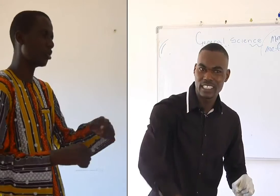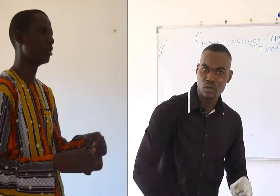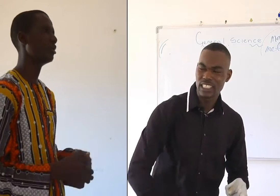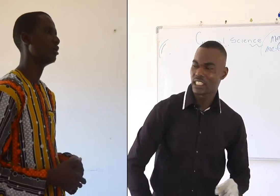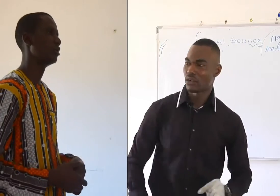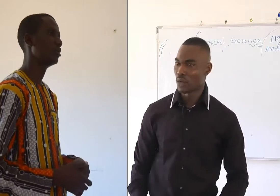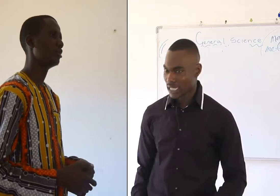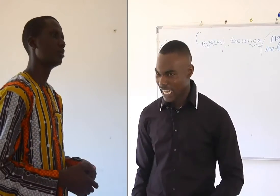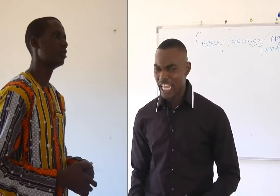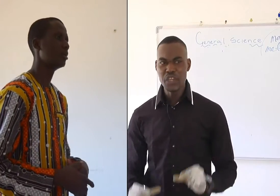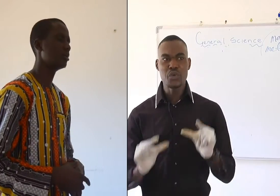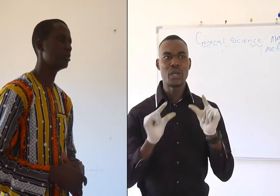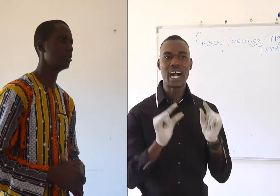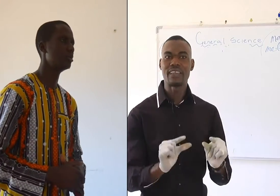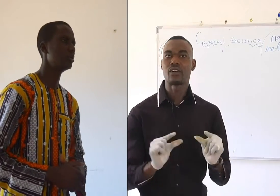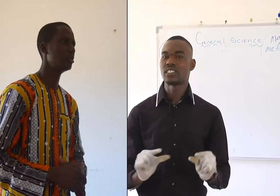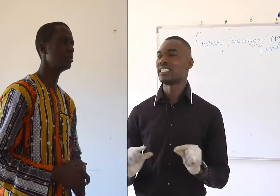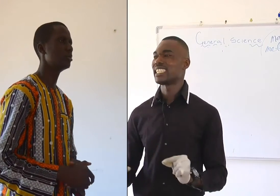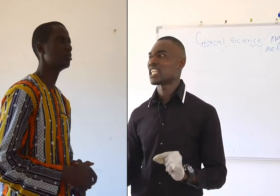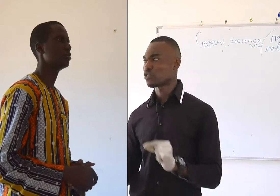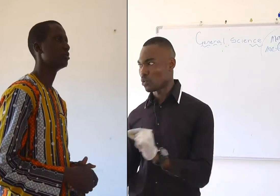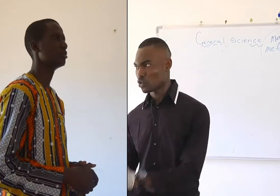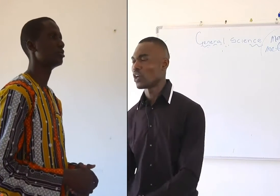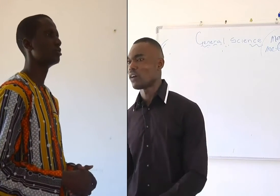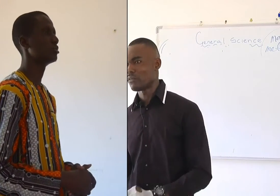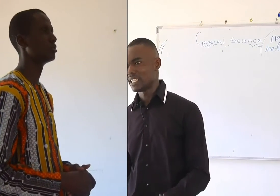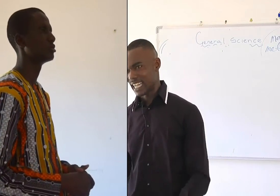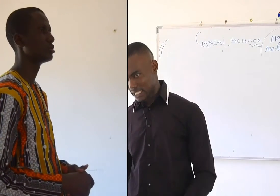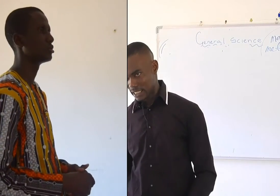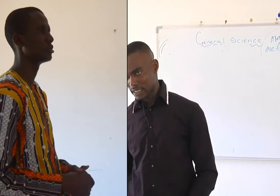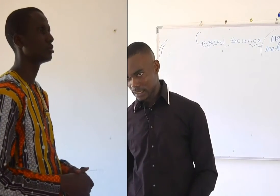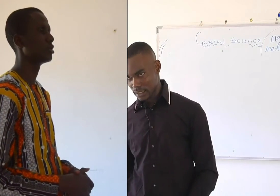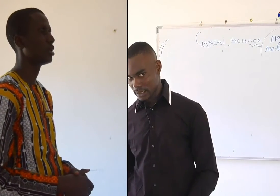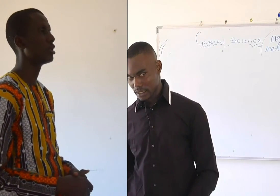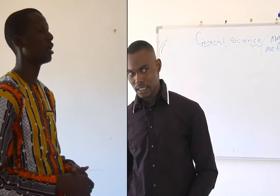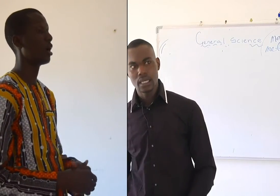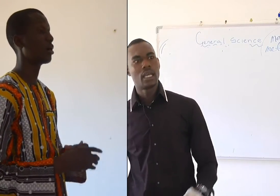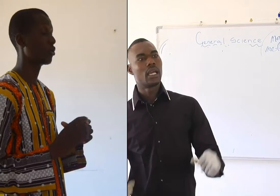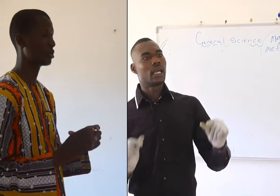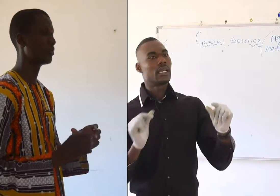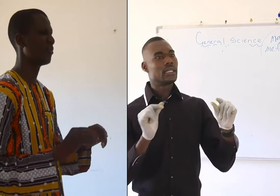small quantity of water, you will have a concentrated solution of the acid.